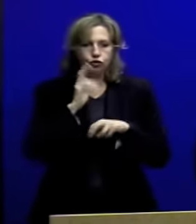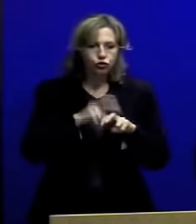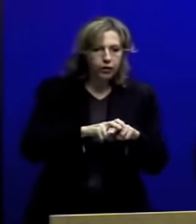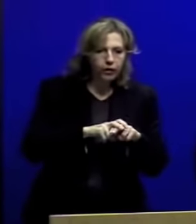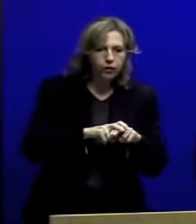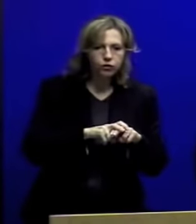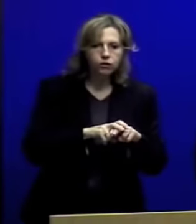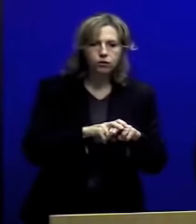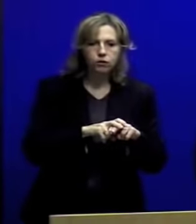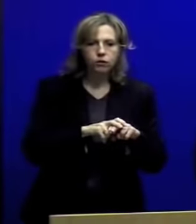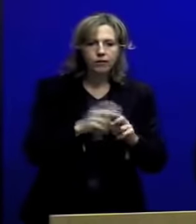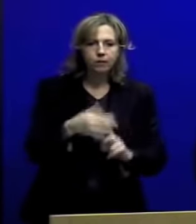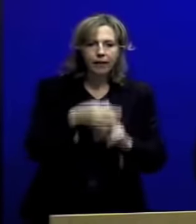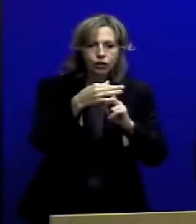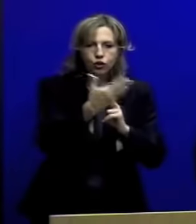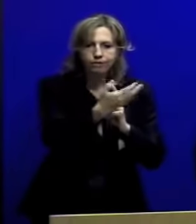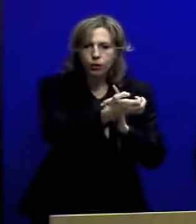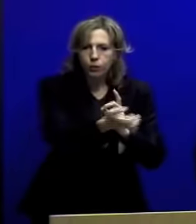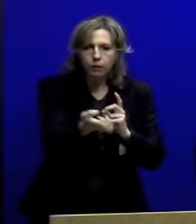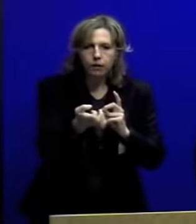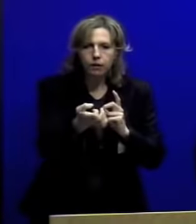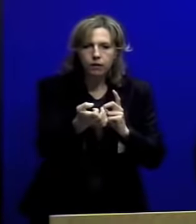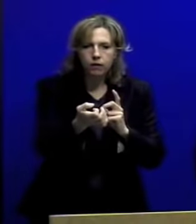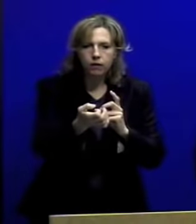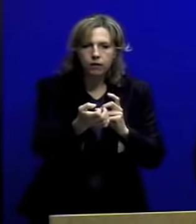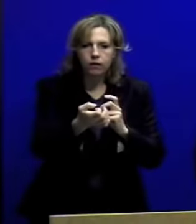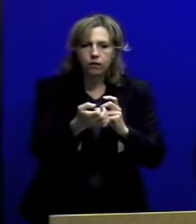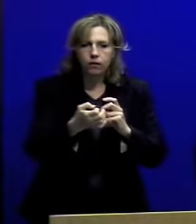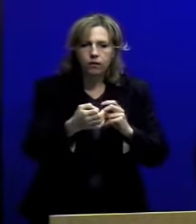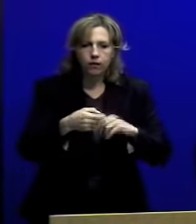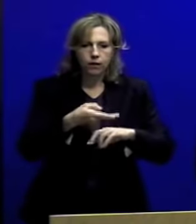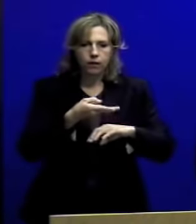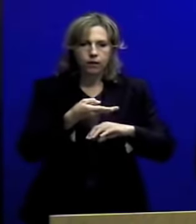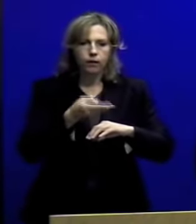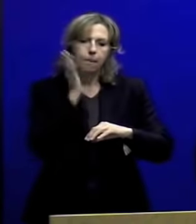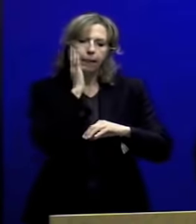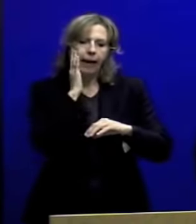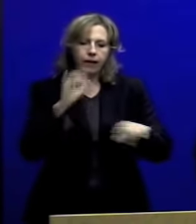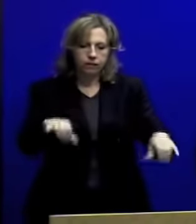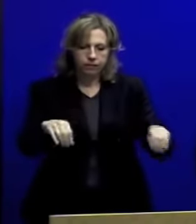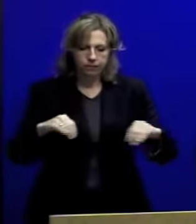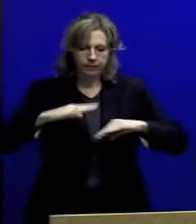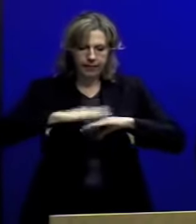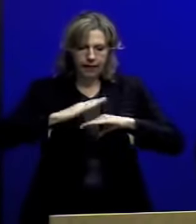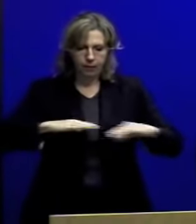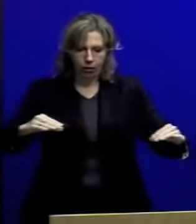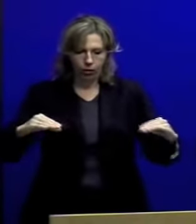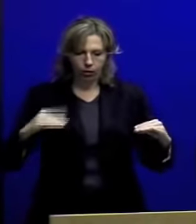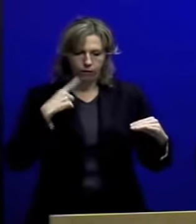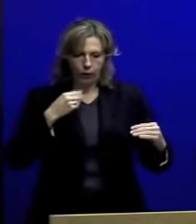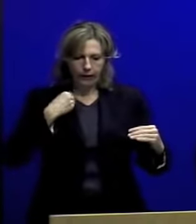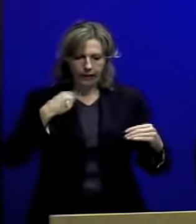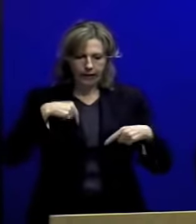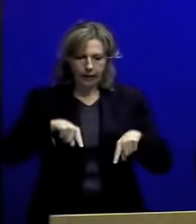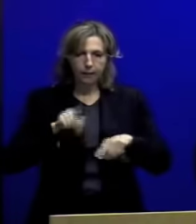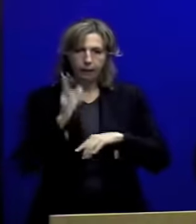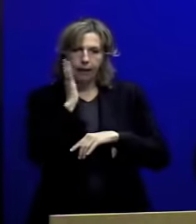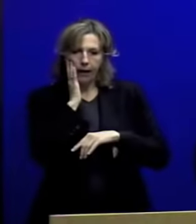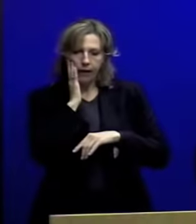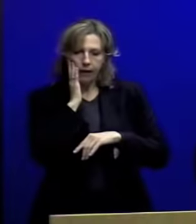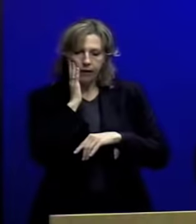chairs, over-the-bed tables, wheelchairs, oxygen, all of that is